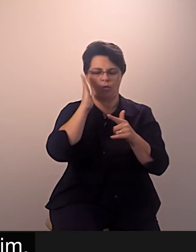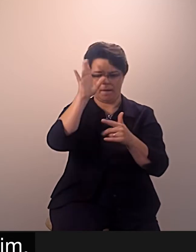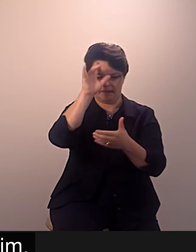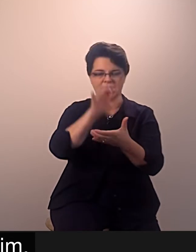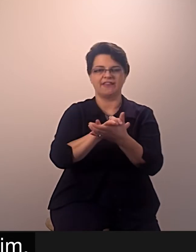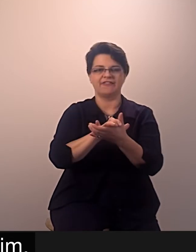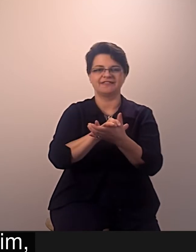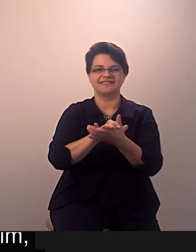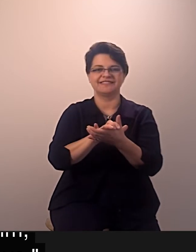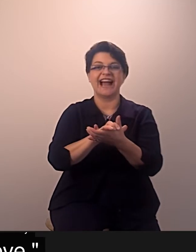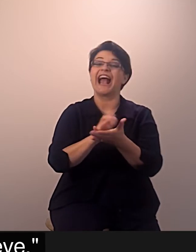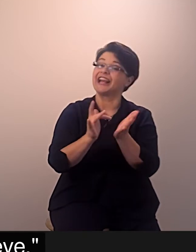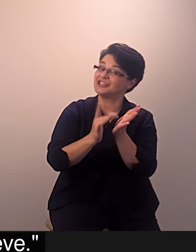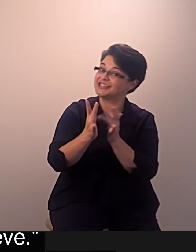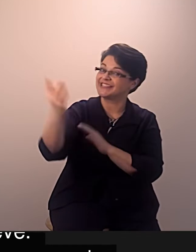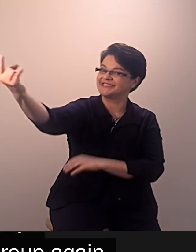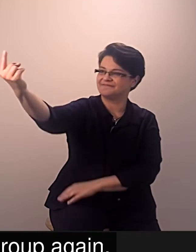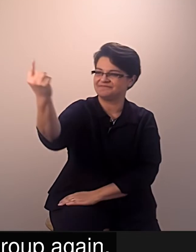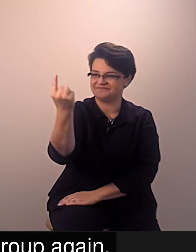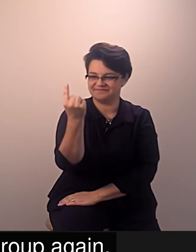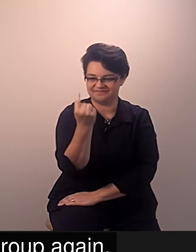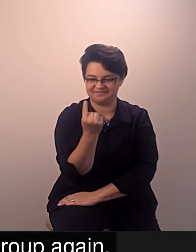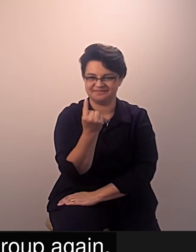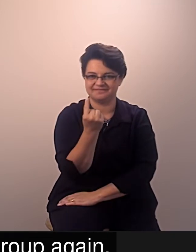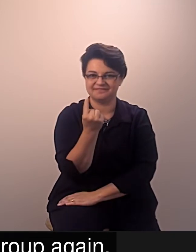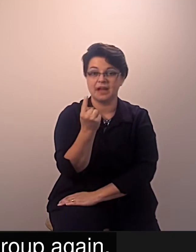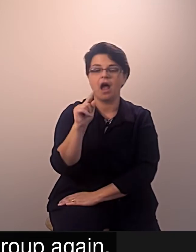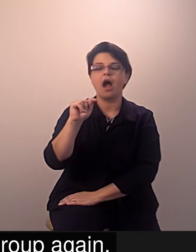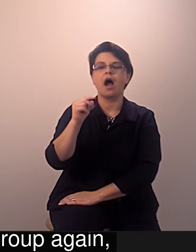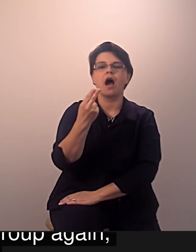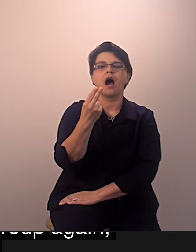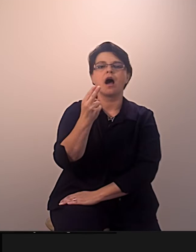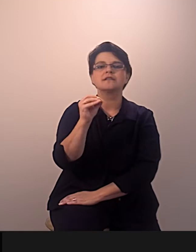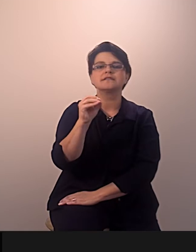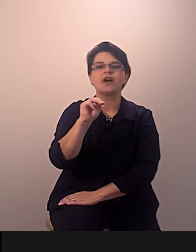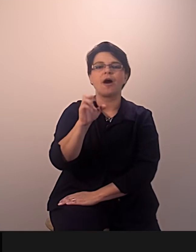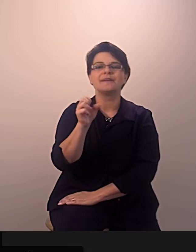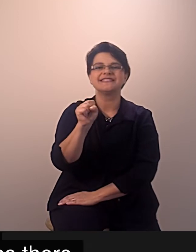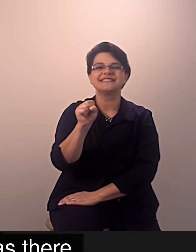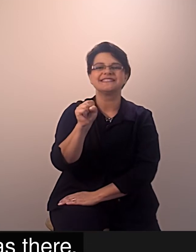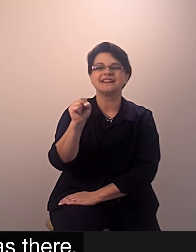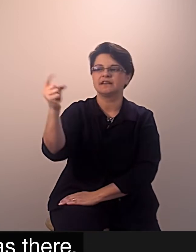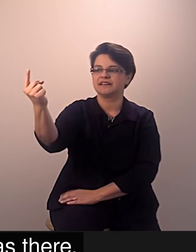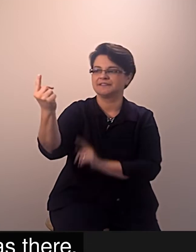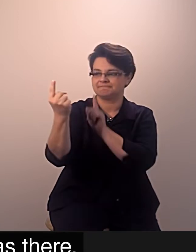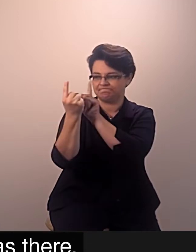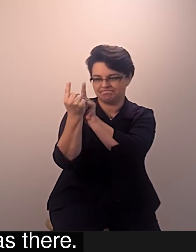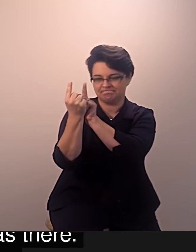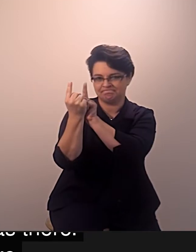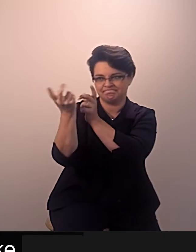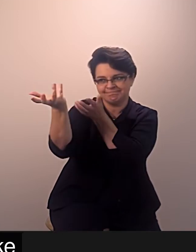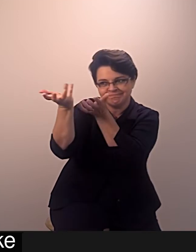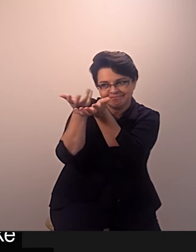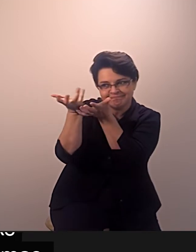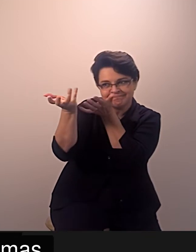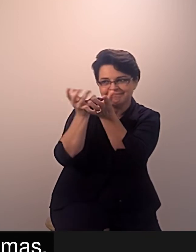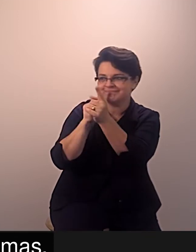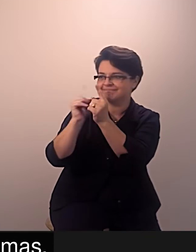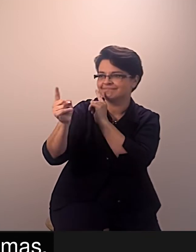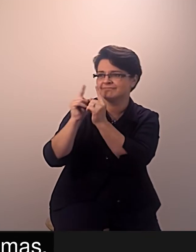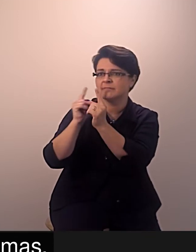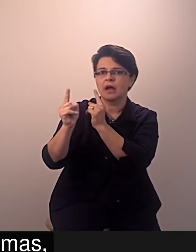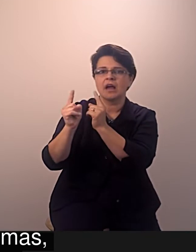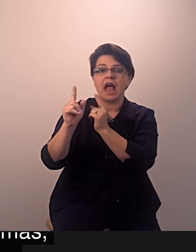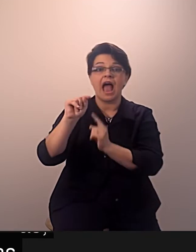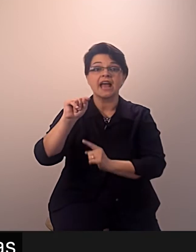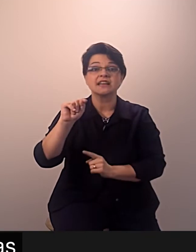to this group again, this time when Thomas was there. Jesus spoke directly to Thomas, and Thomas fell